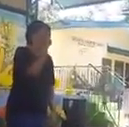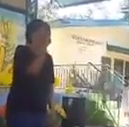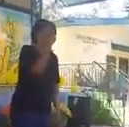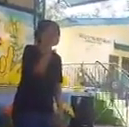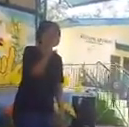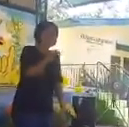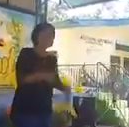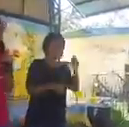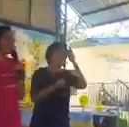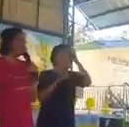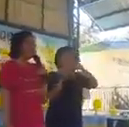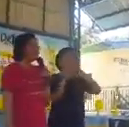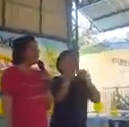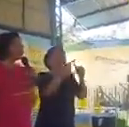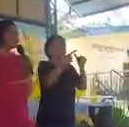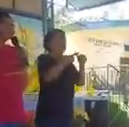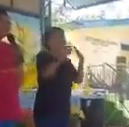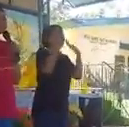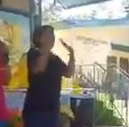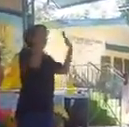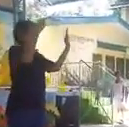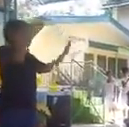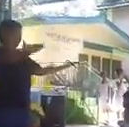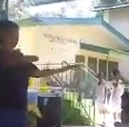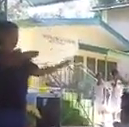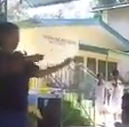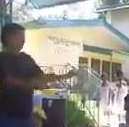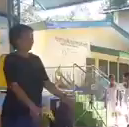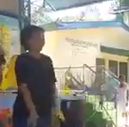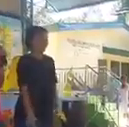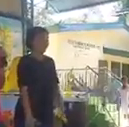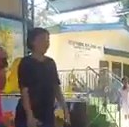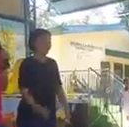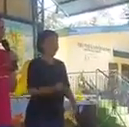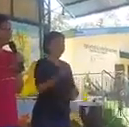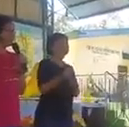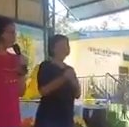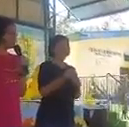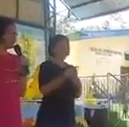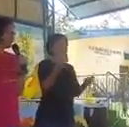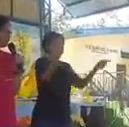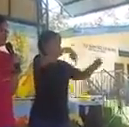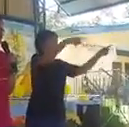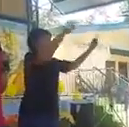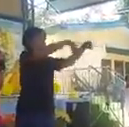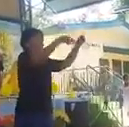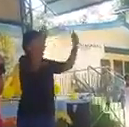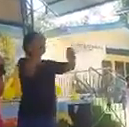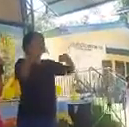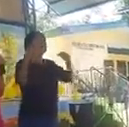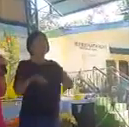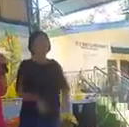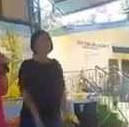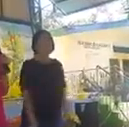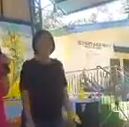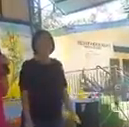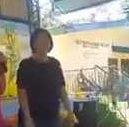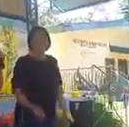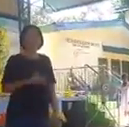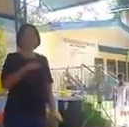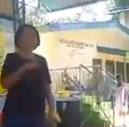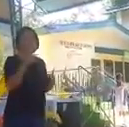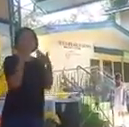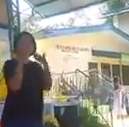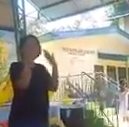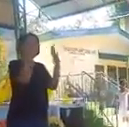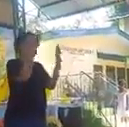Okay. First of all, we want to thank you for making yourselves available. We want to